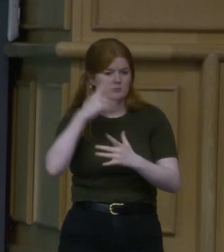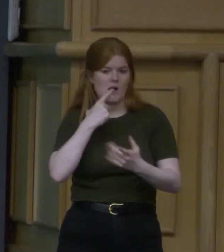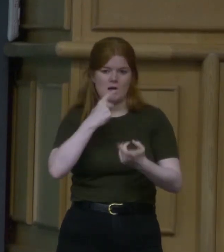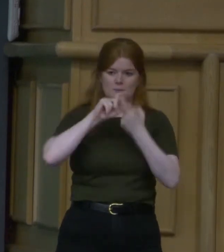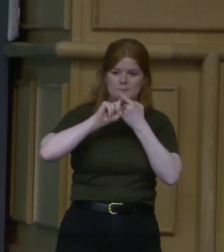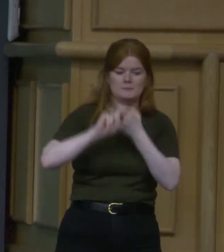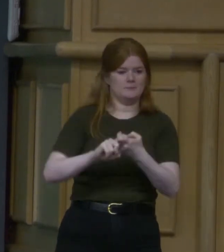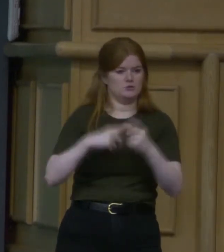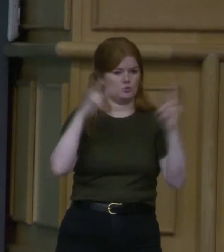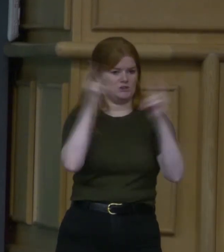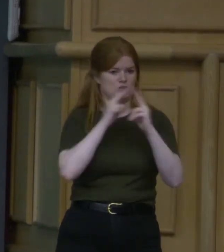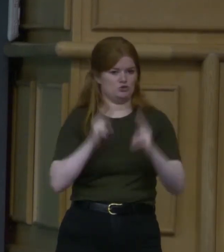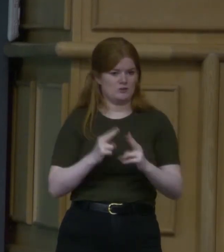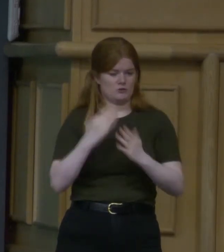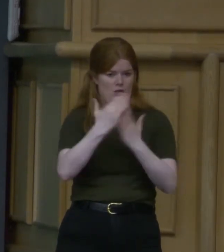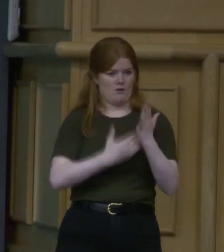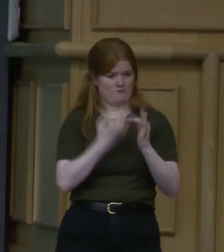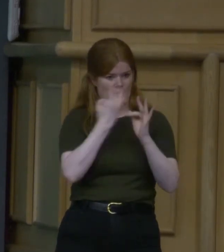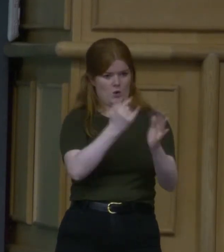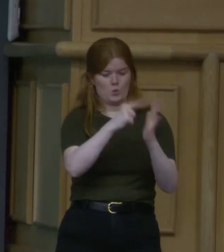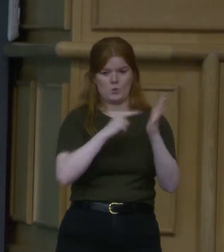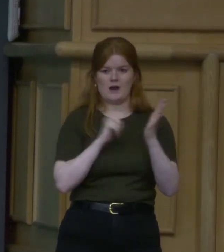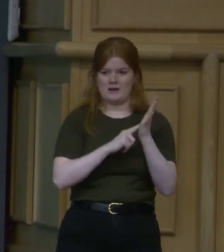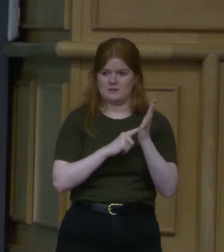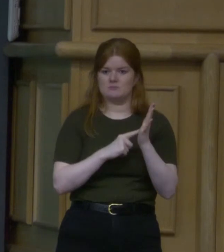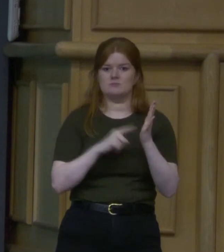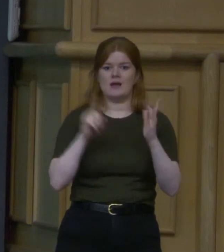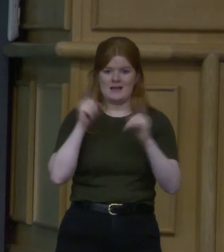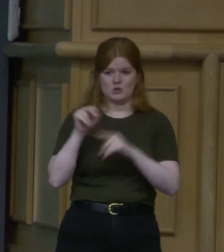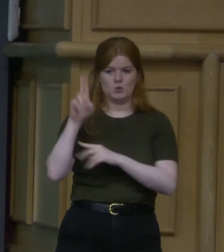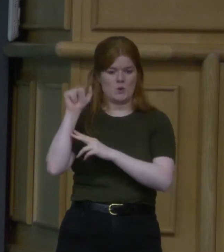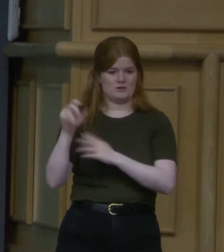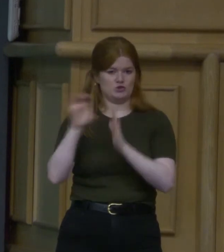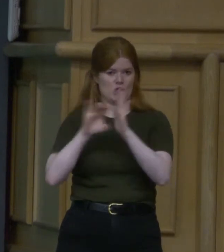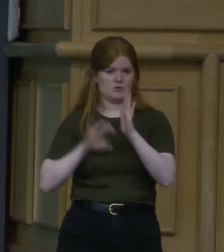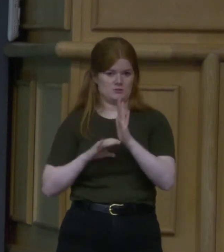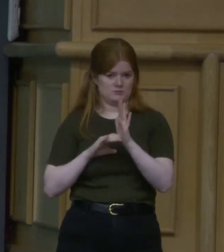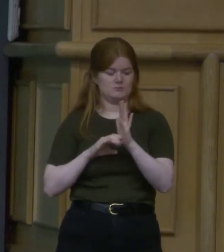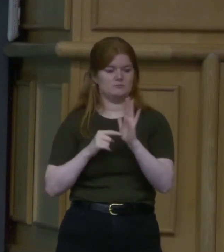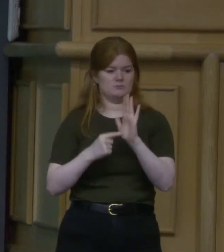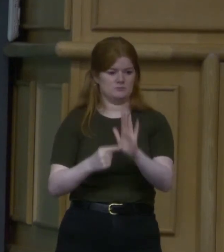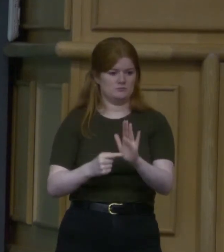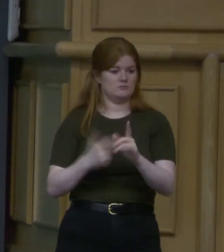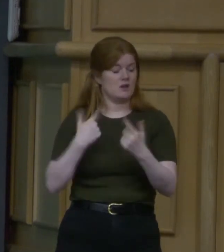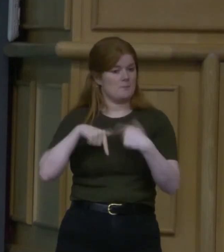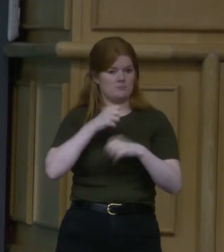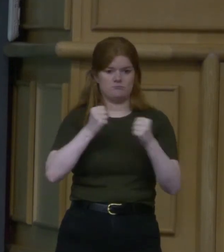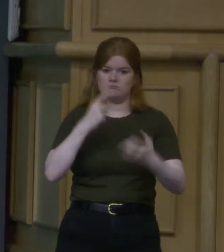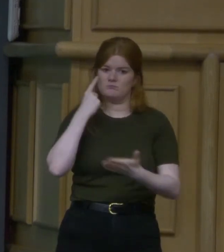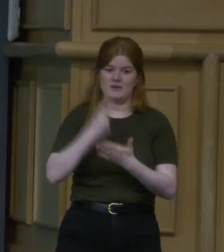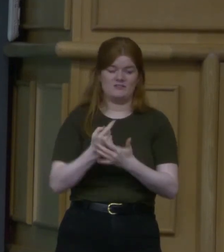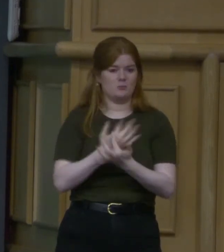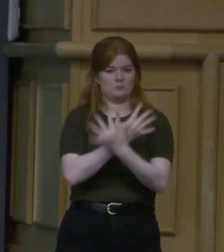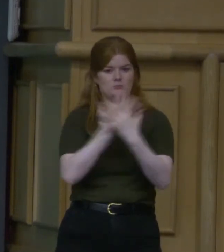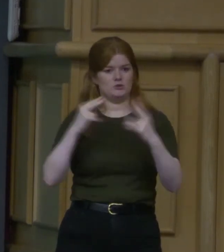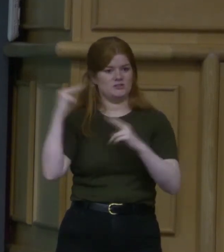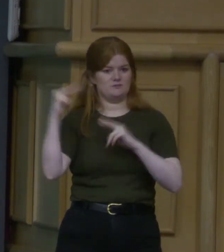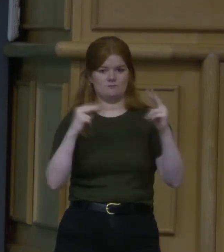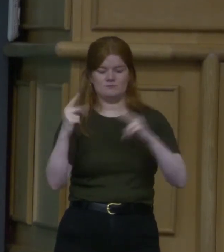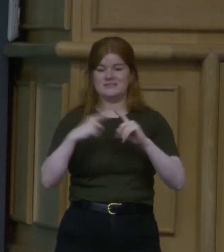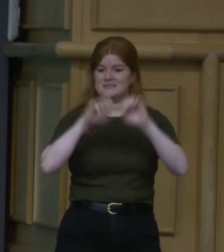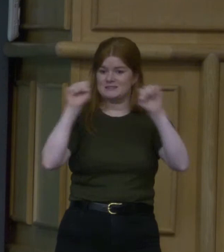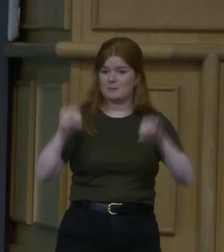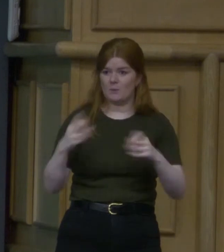to international law and the primacy of the United Nations Charter. I've always believed that the multilateral